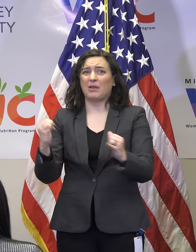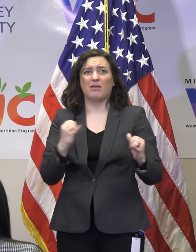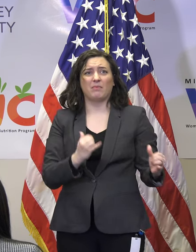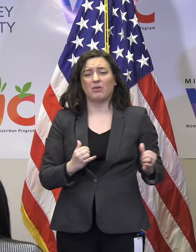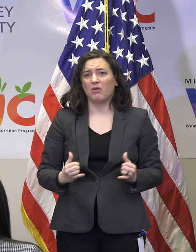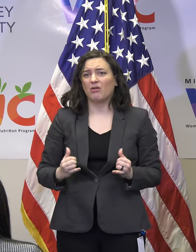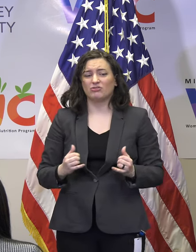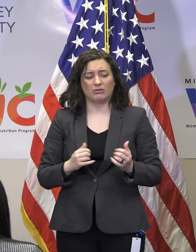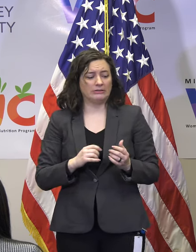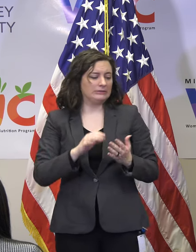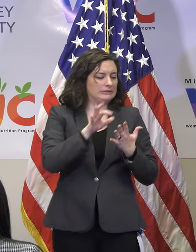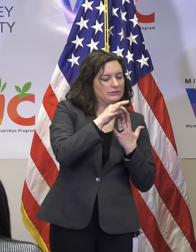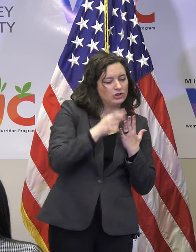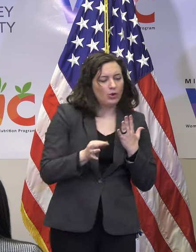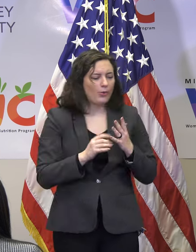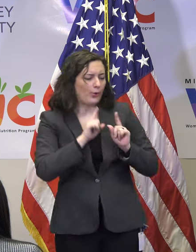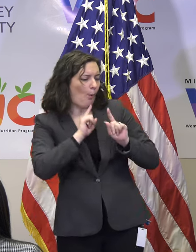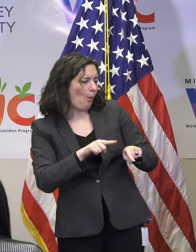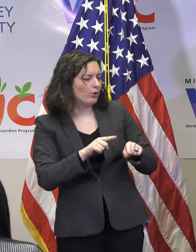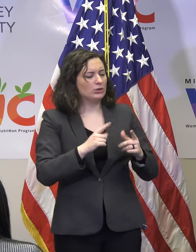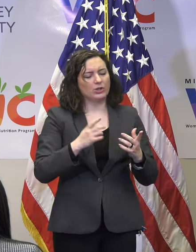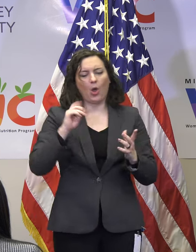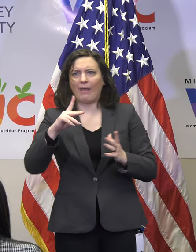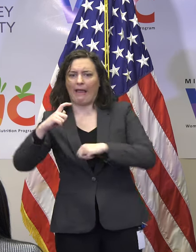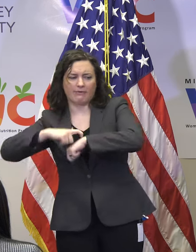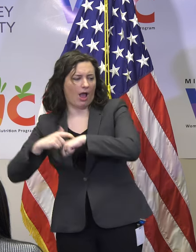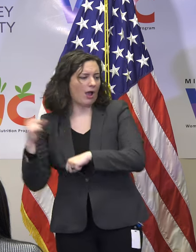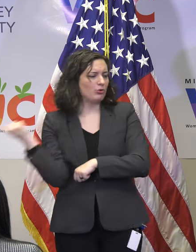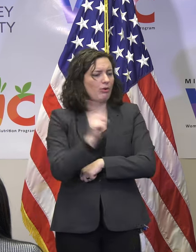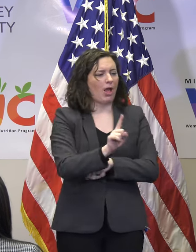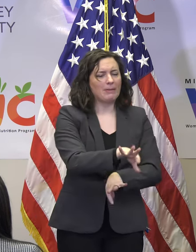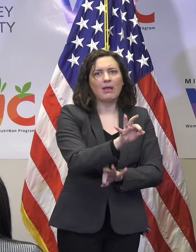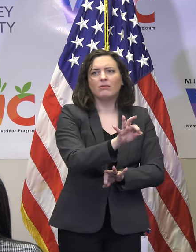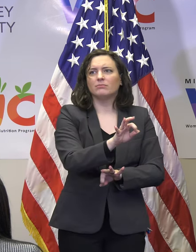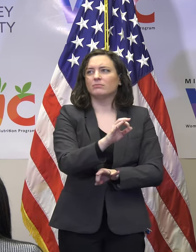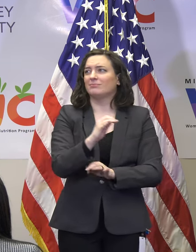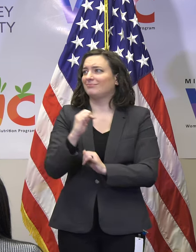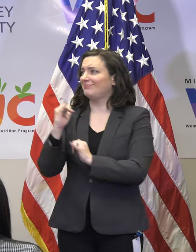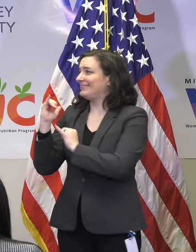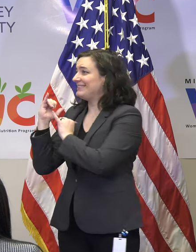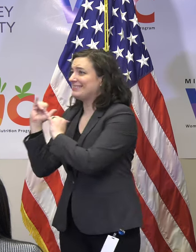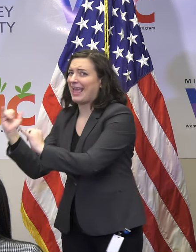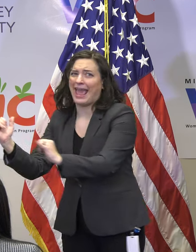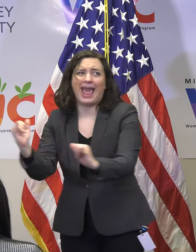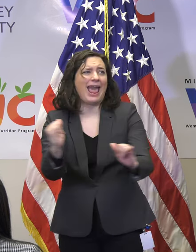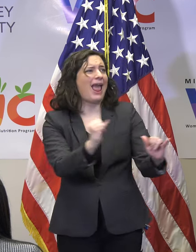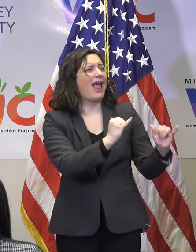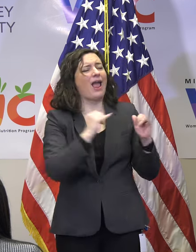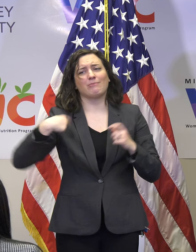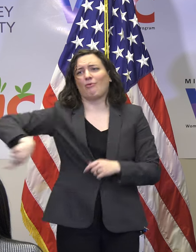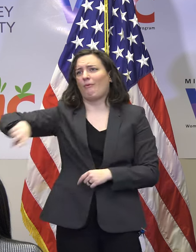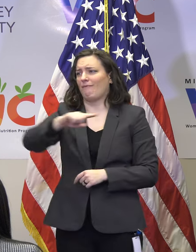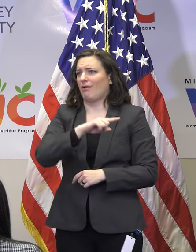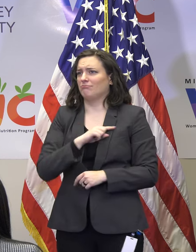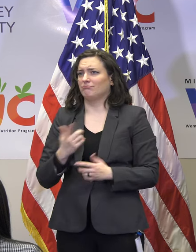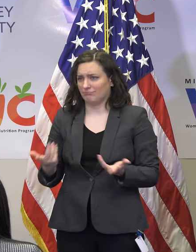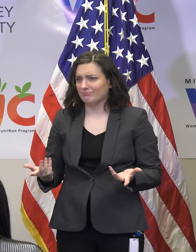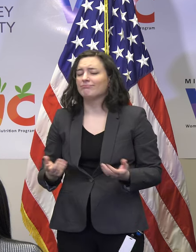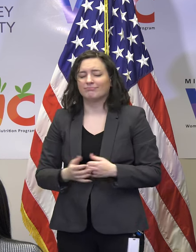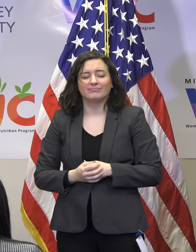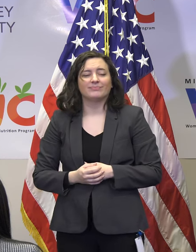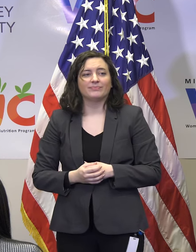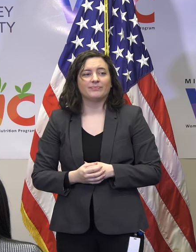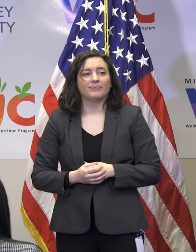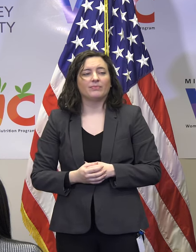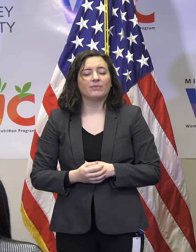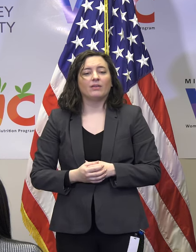their orders and make their choices and arrange for a pickup, just like the rest of us can with our normal groceries. This